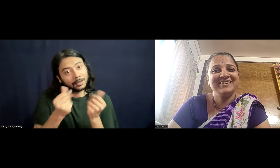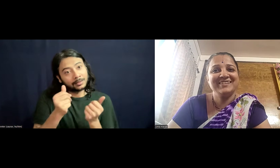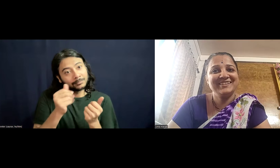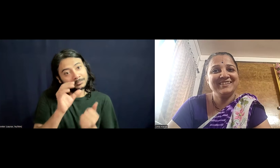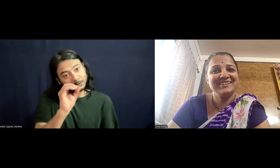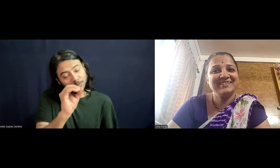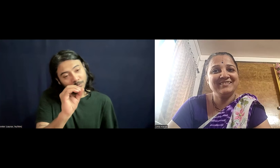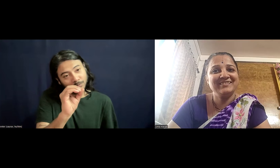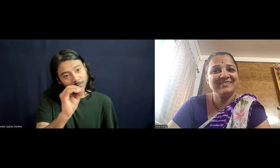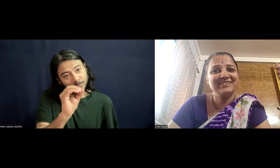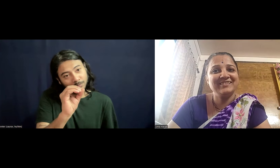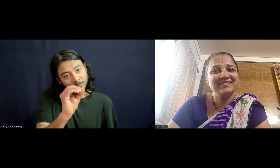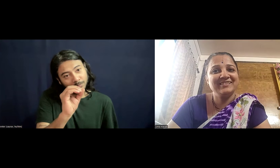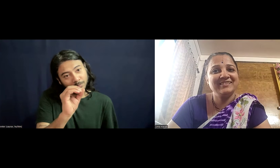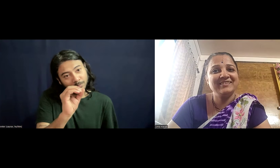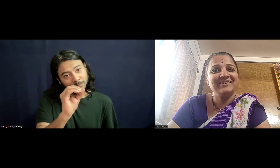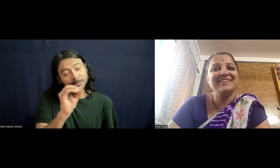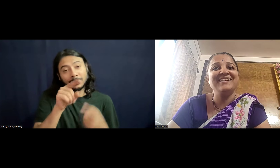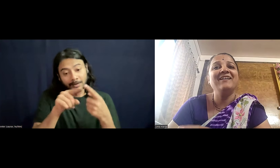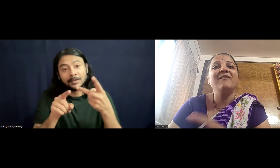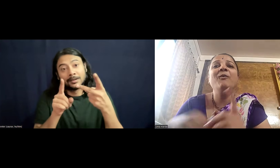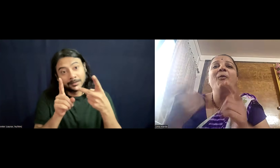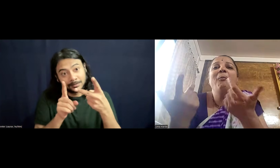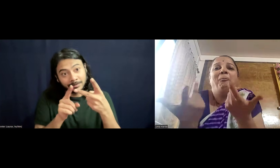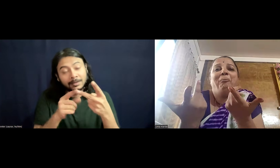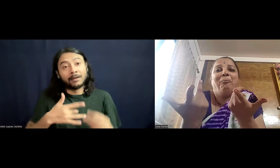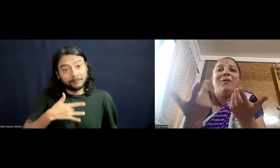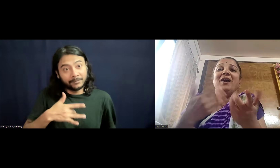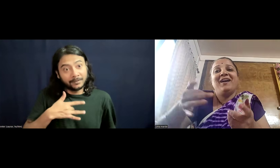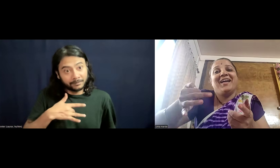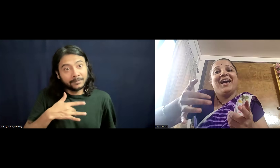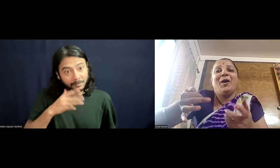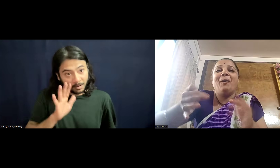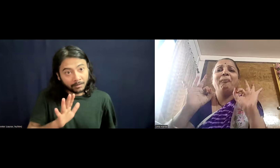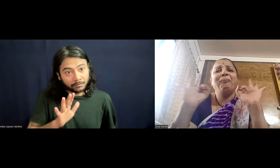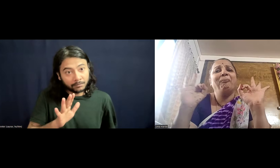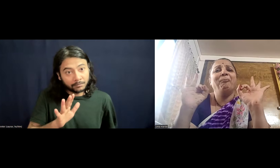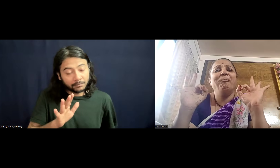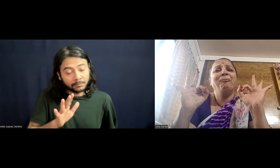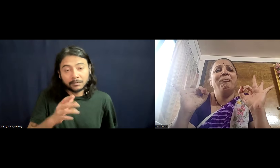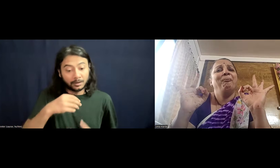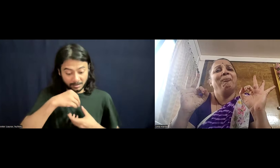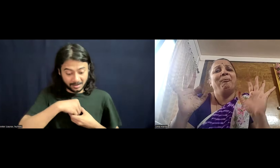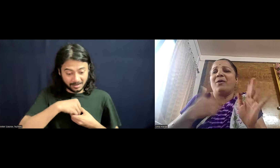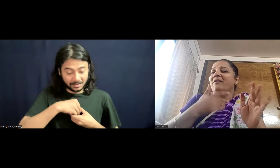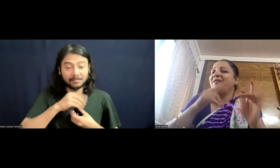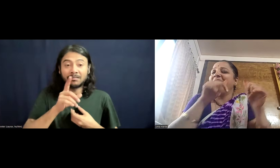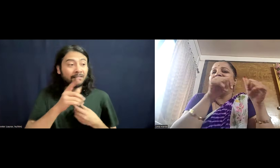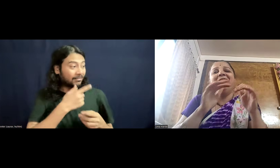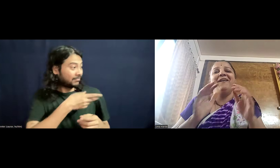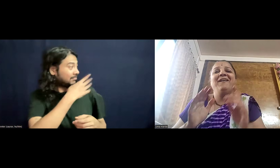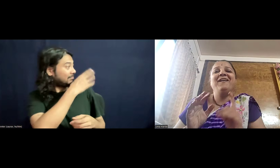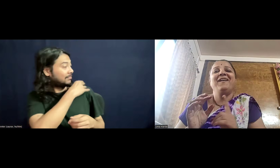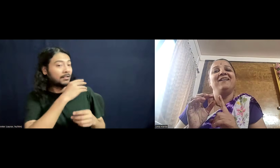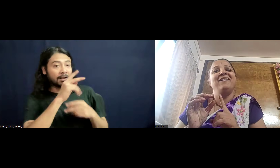you remembered Krishna at the end of the birth, and so many things are there. If you become totally free from your past karmas, then you go to the